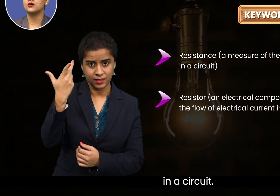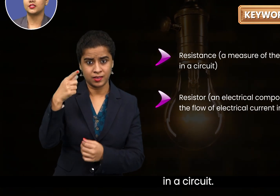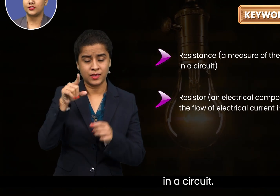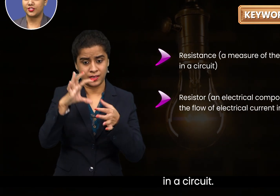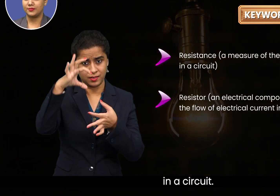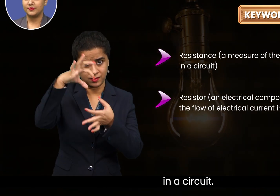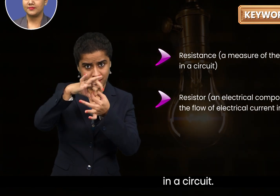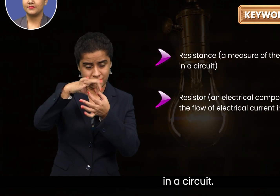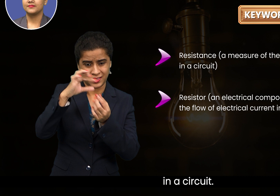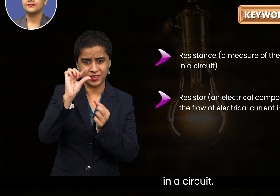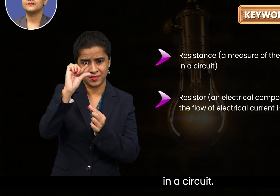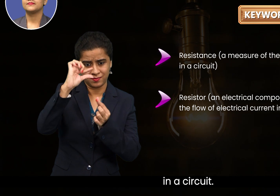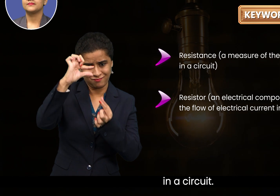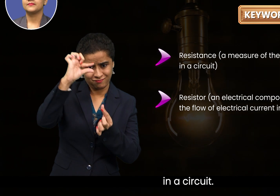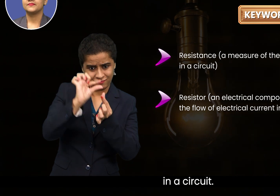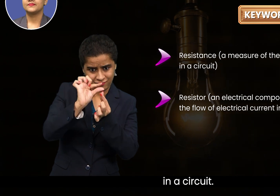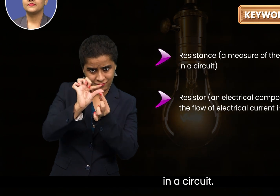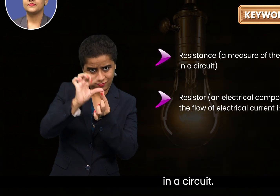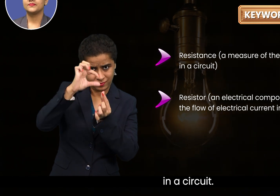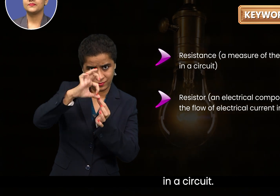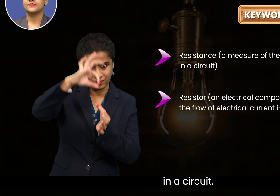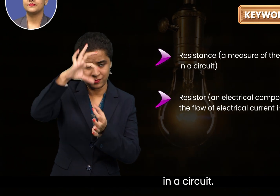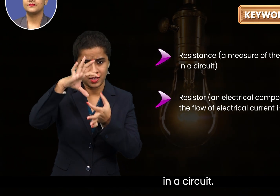a circuit.